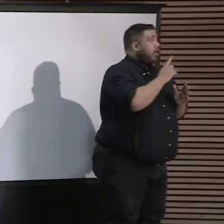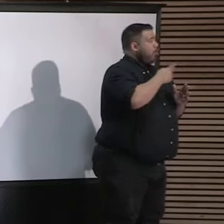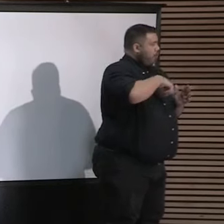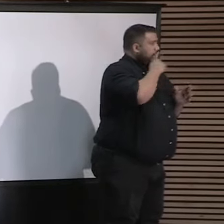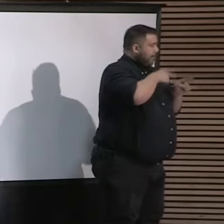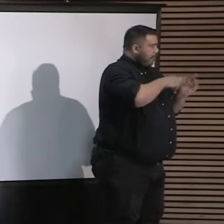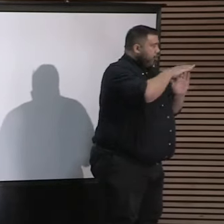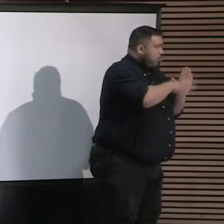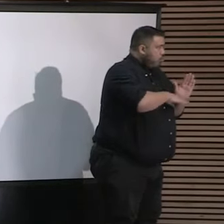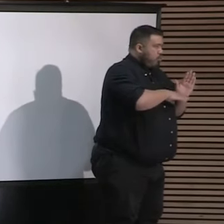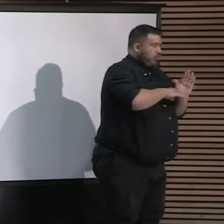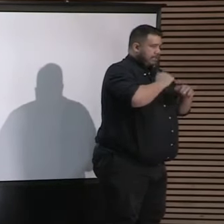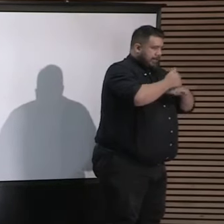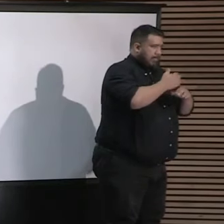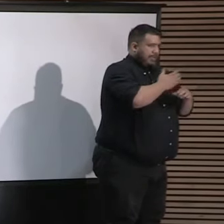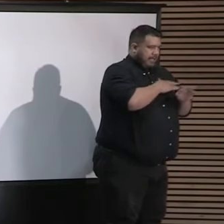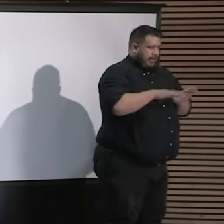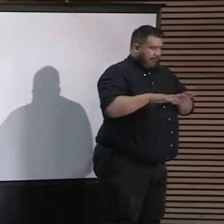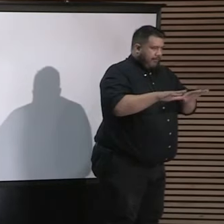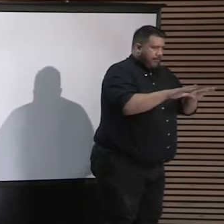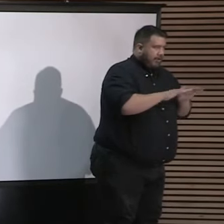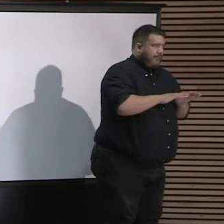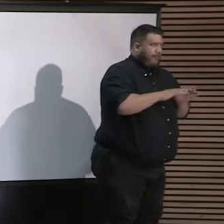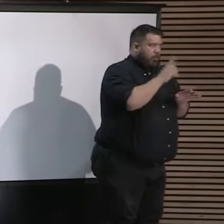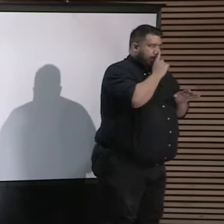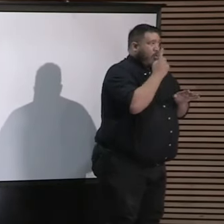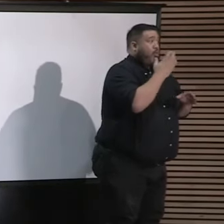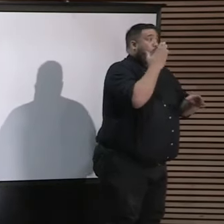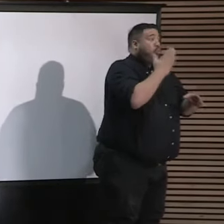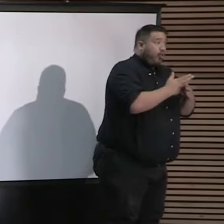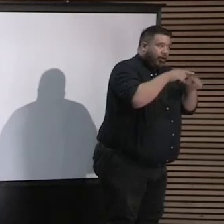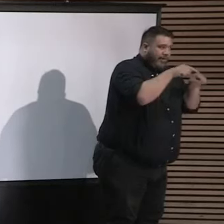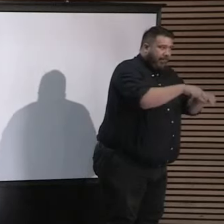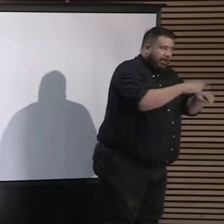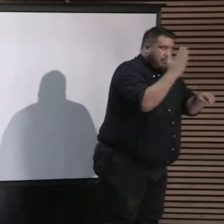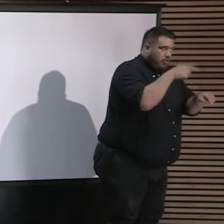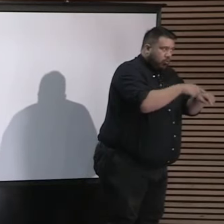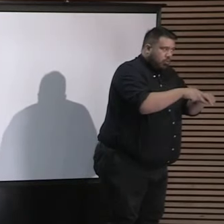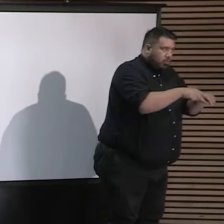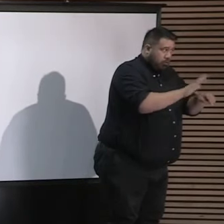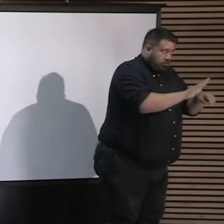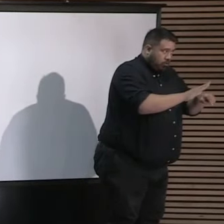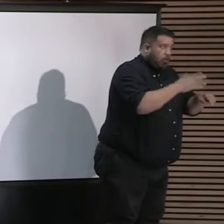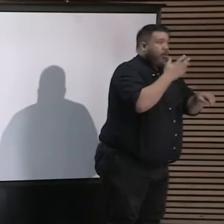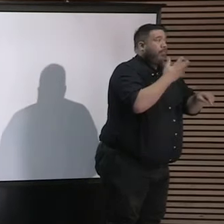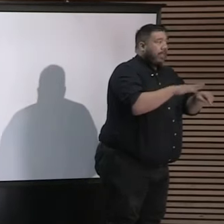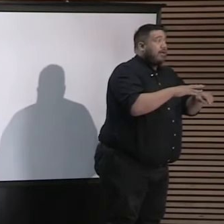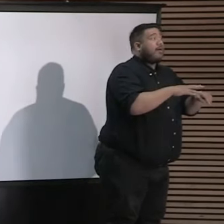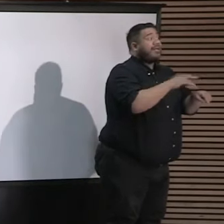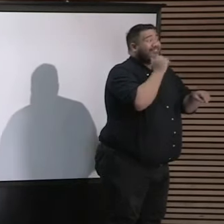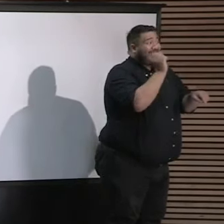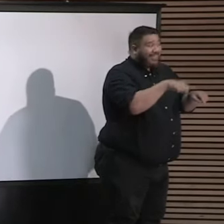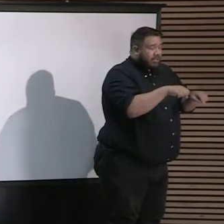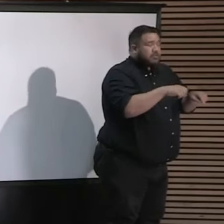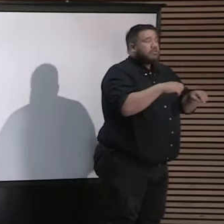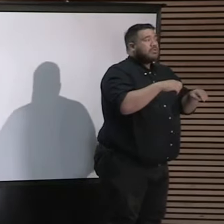restrictions that are implied that are in place for people who are at work under Alert Level 3. So they'll be treated the same as every other workplace, providing